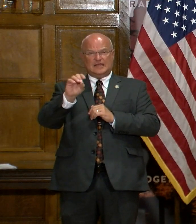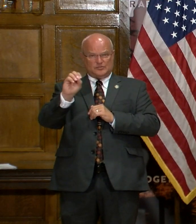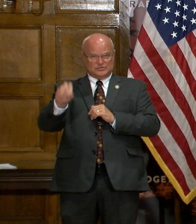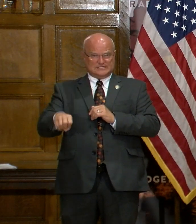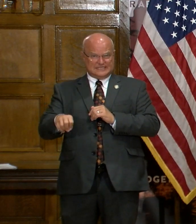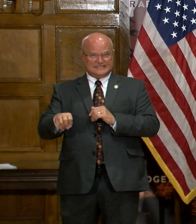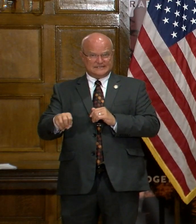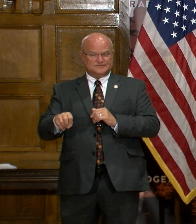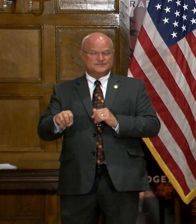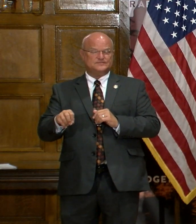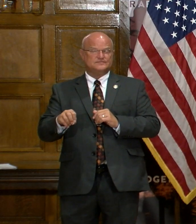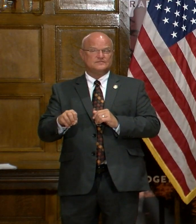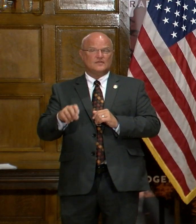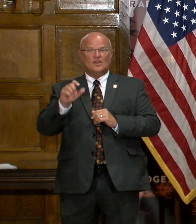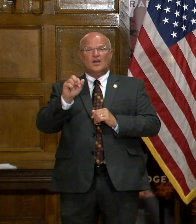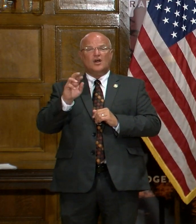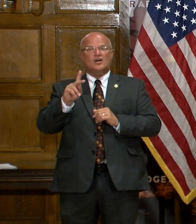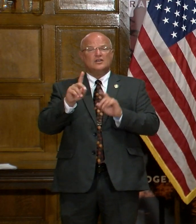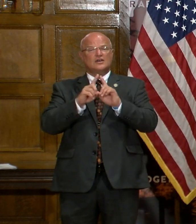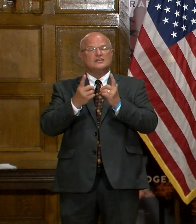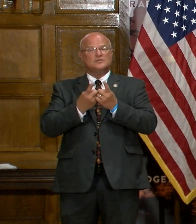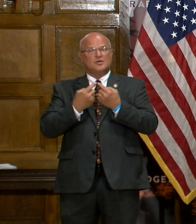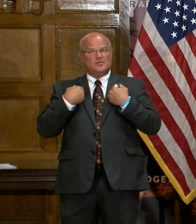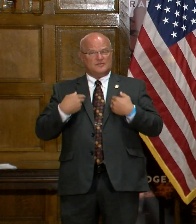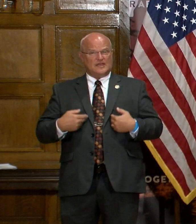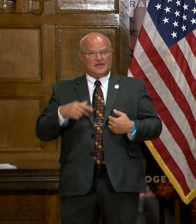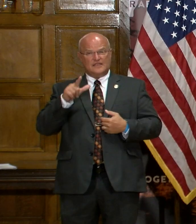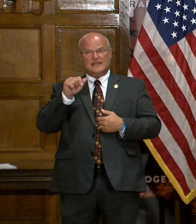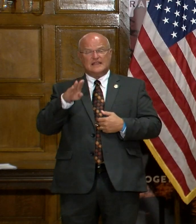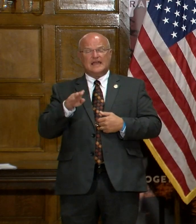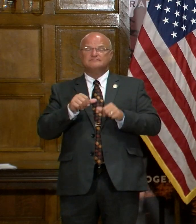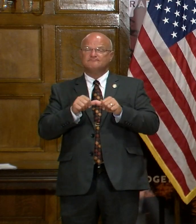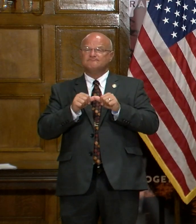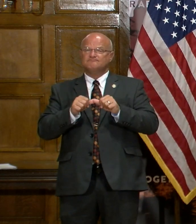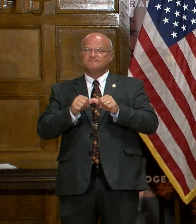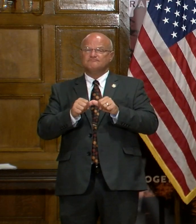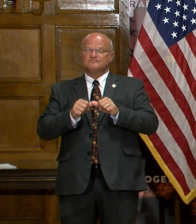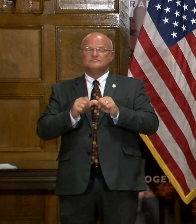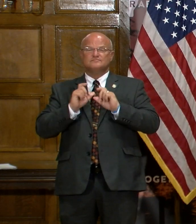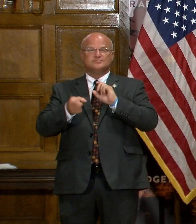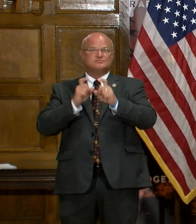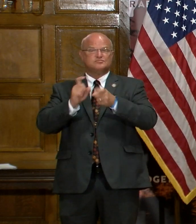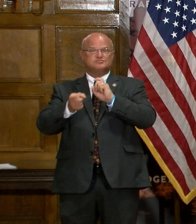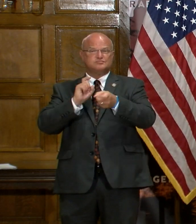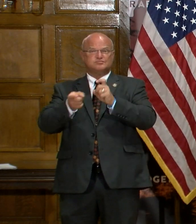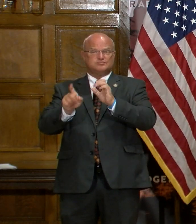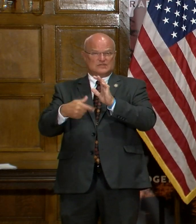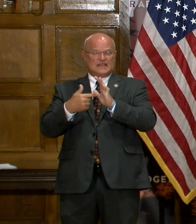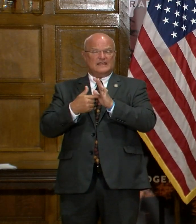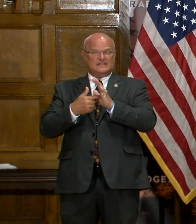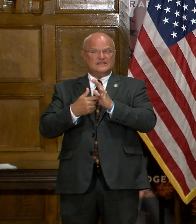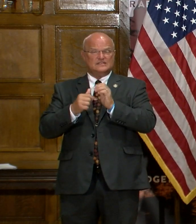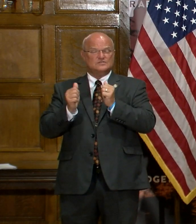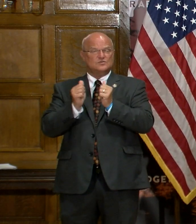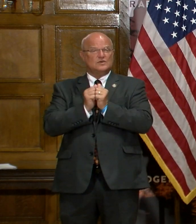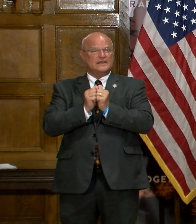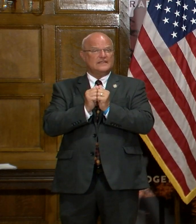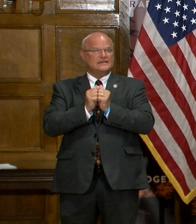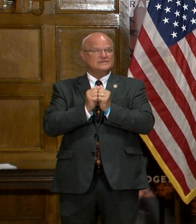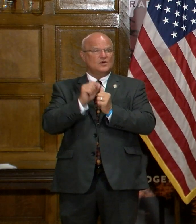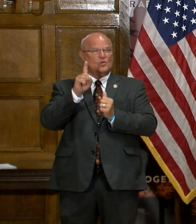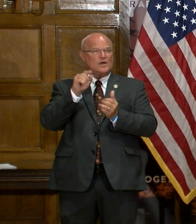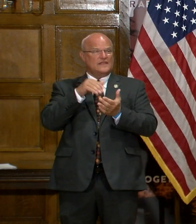8.8. Arkansas Department of Health Laboratory continues to contribute a significant number to this, with